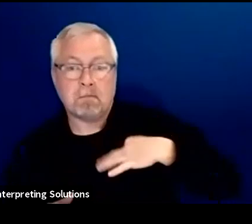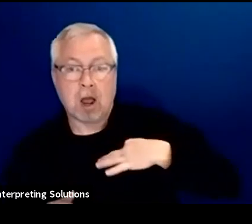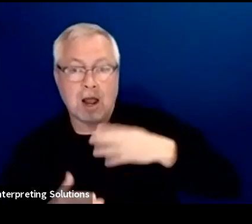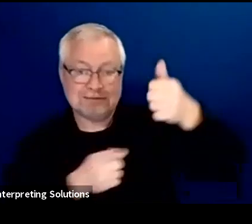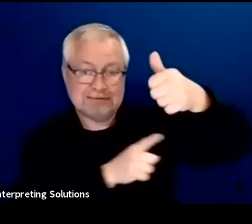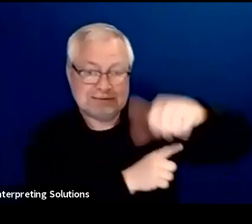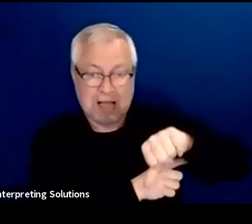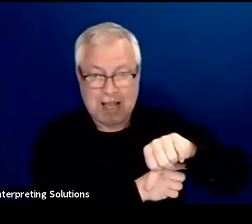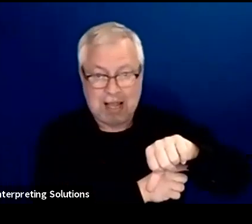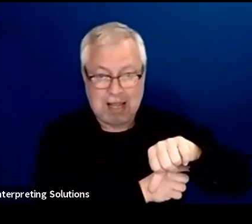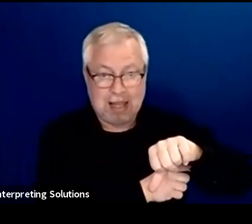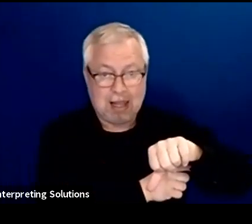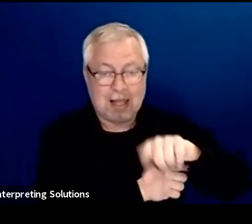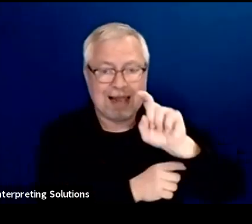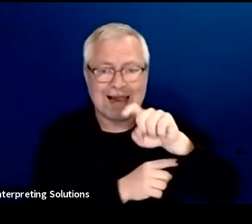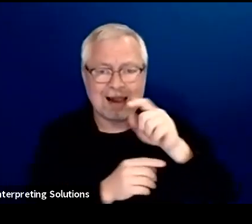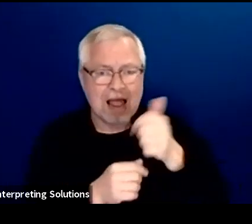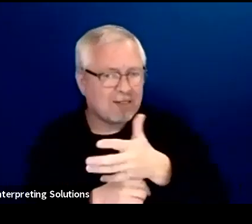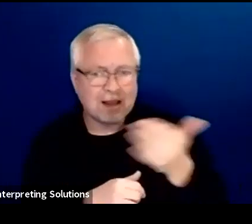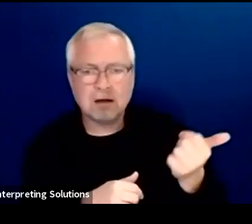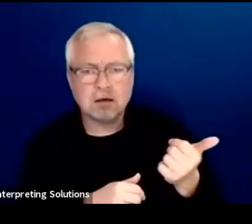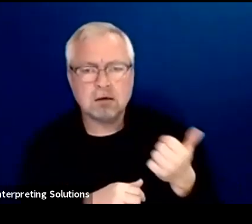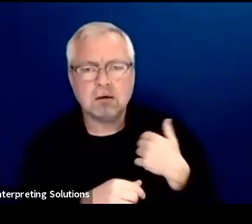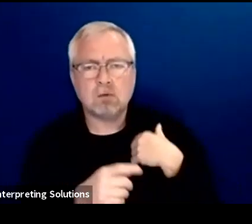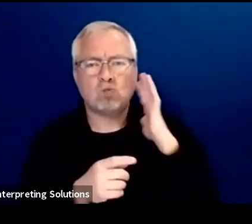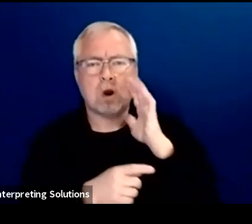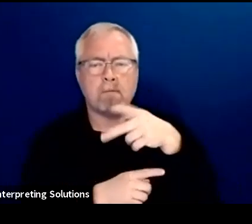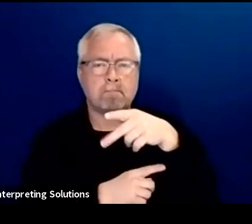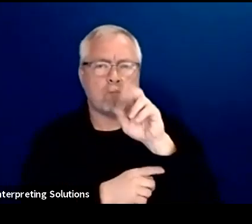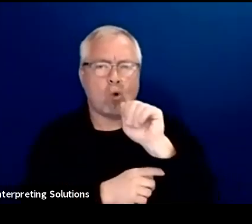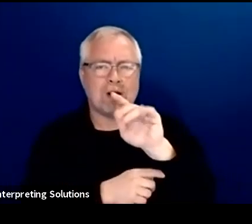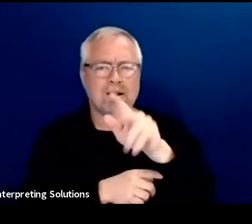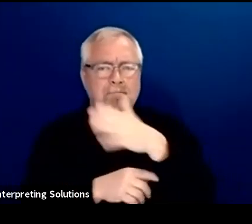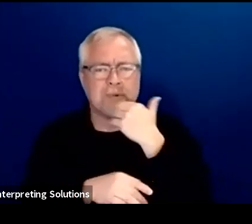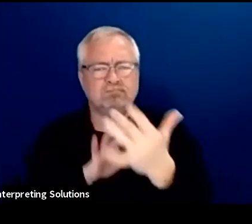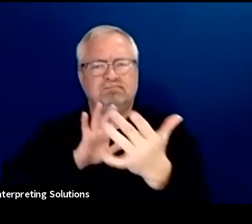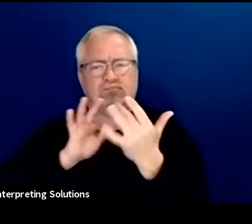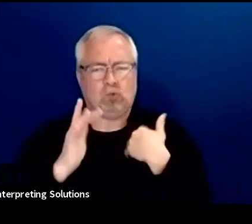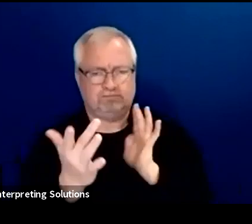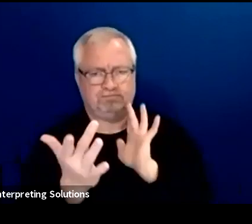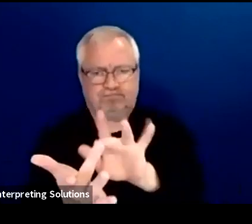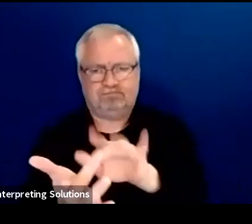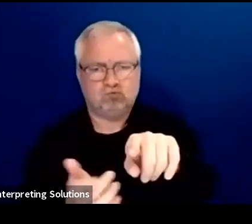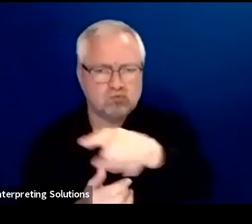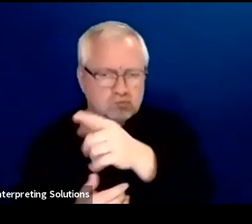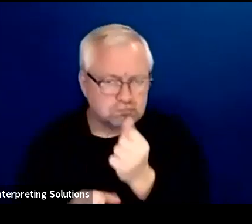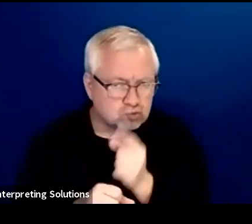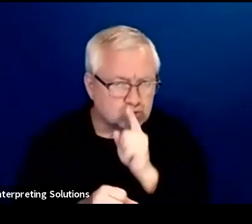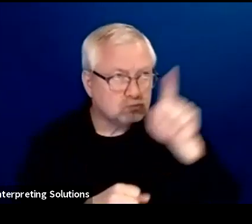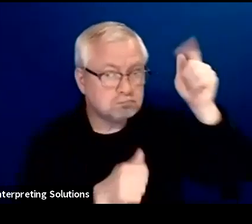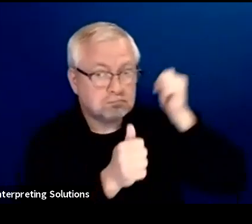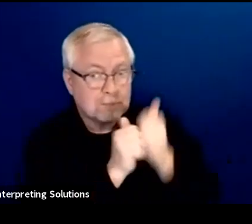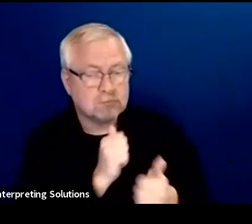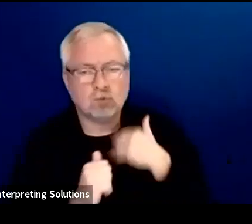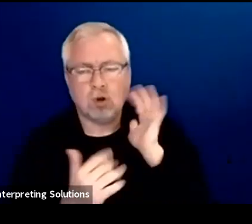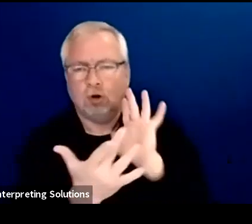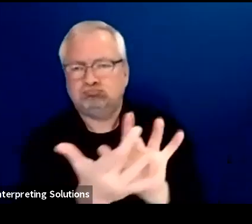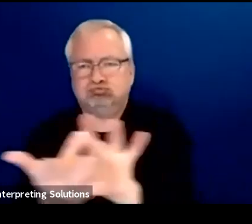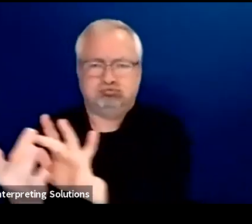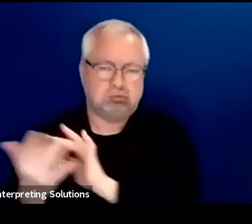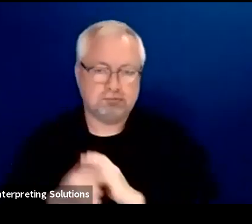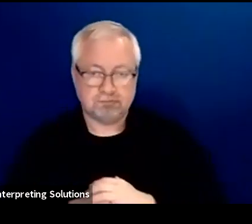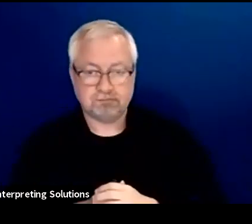out to you once that federal guidance lands. So lots of updates on UI today, but wanted to share those things because for so many Minnesotans, this is just such a